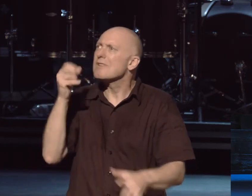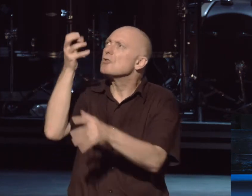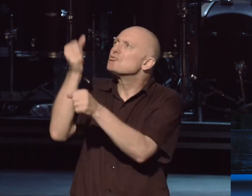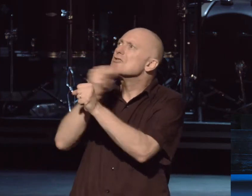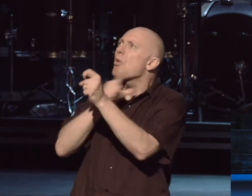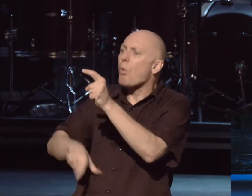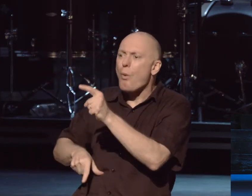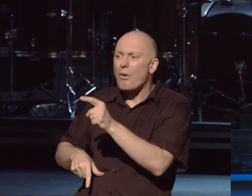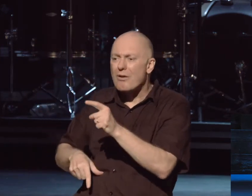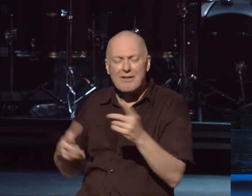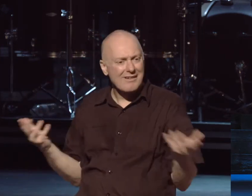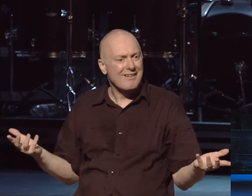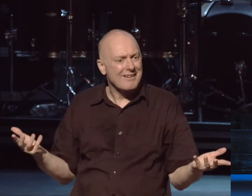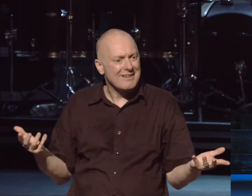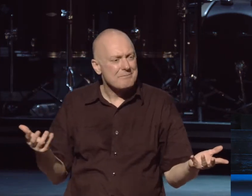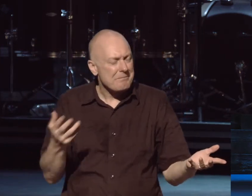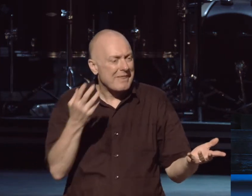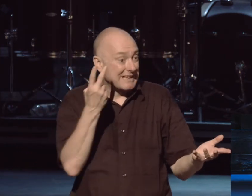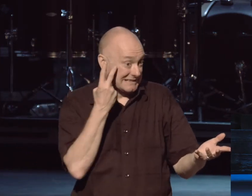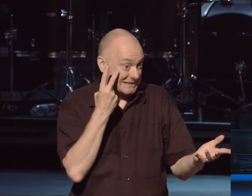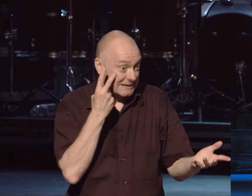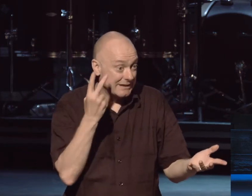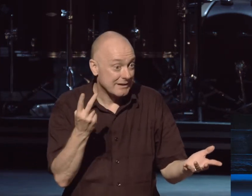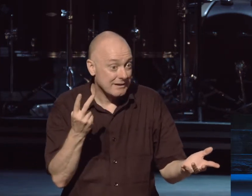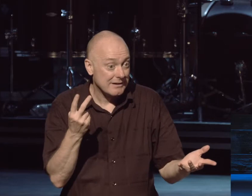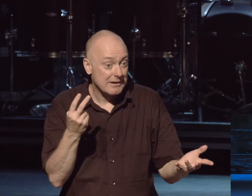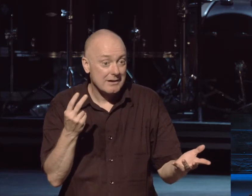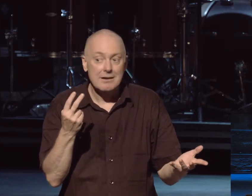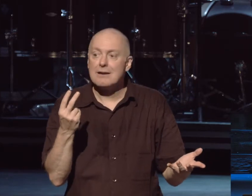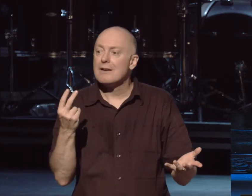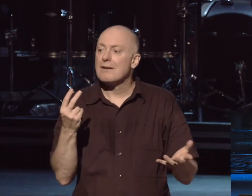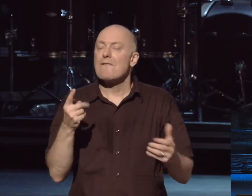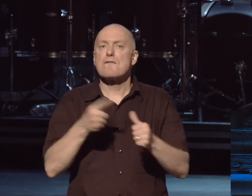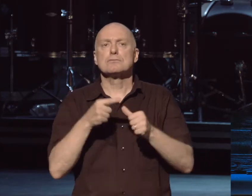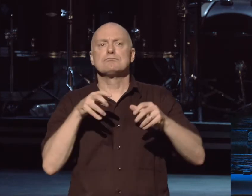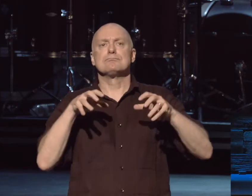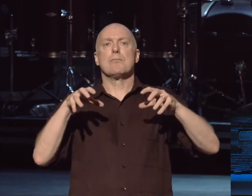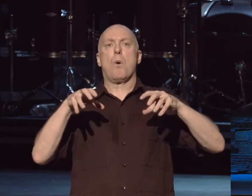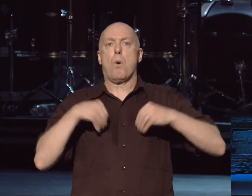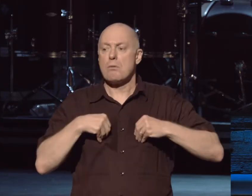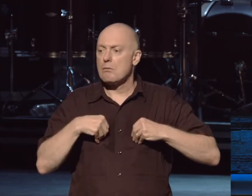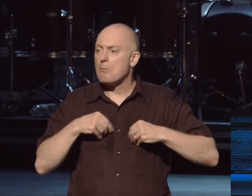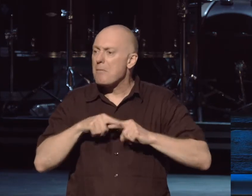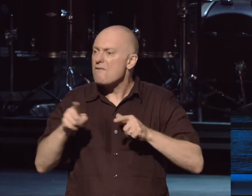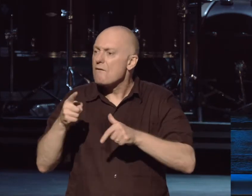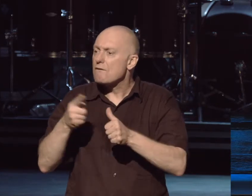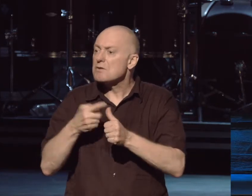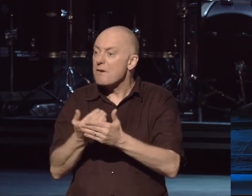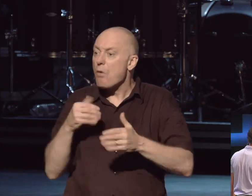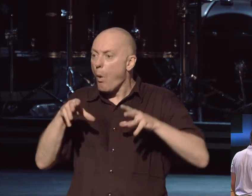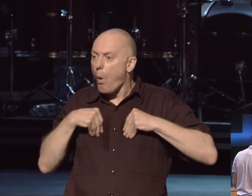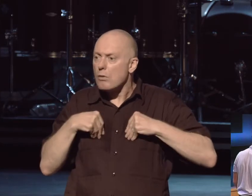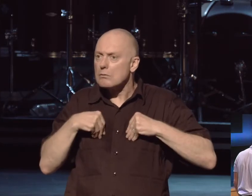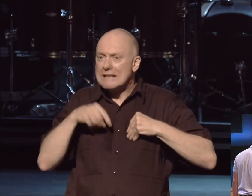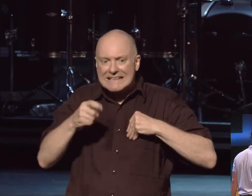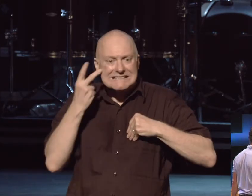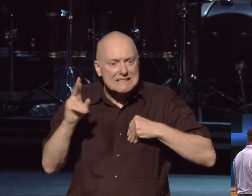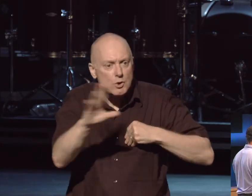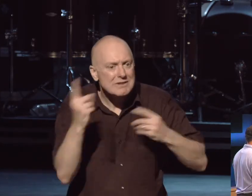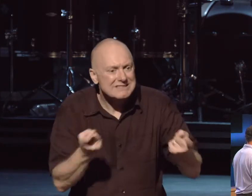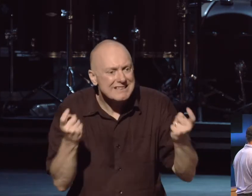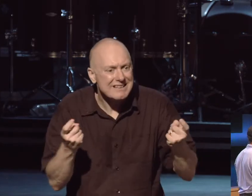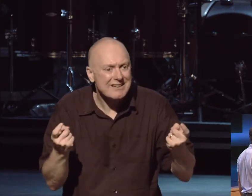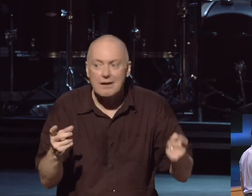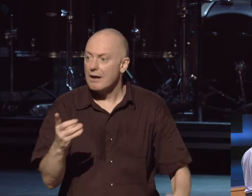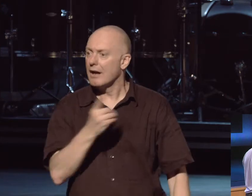most. See, but before you can own your sin, you got to see your sin. And it just so happens, David, again, he's a wonderful, amazing man in so many respects. He